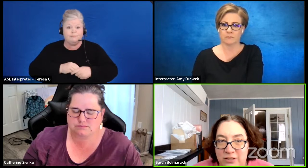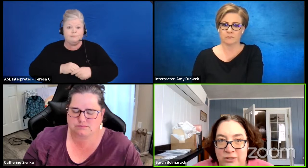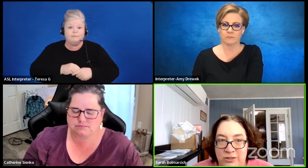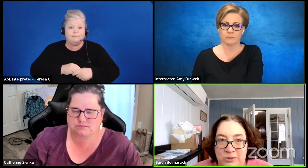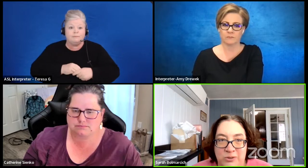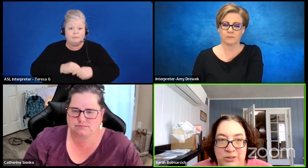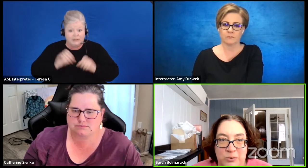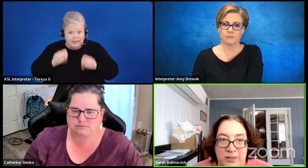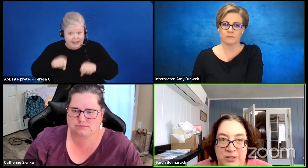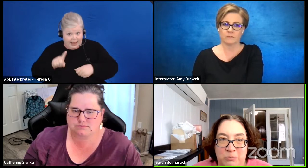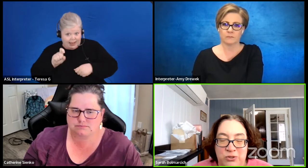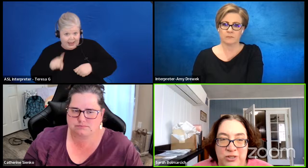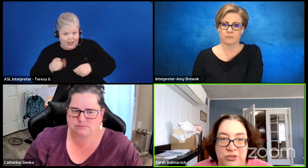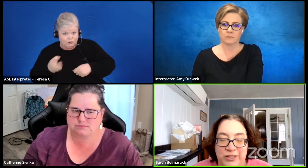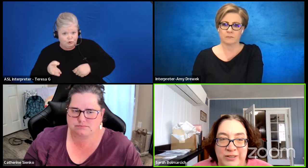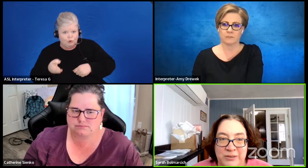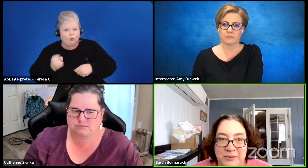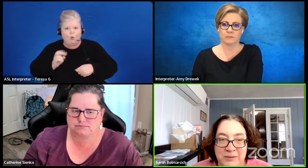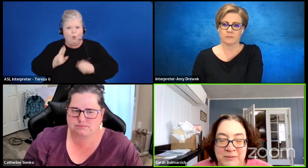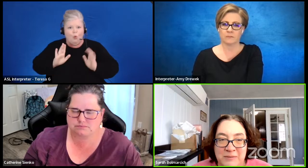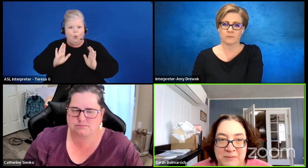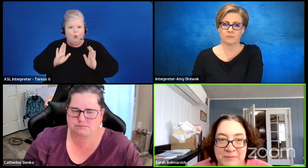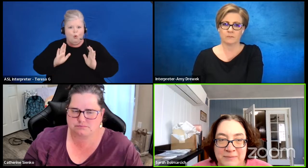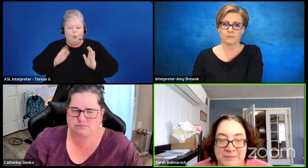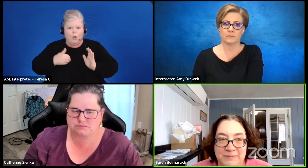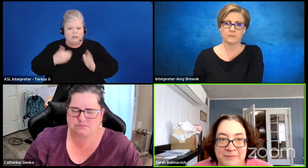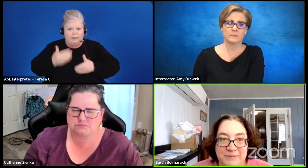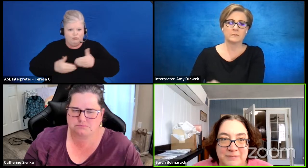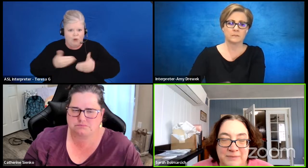Can I ask her, or what's the procedure here?